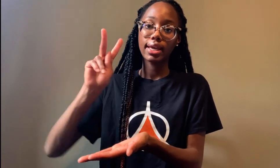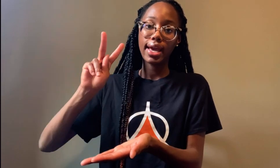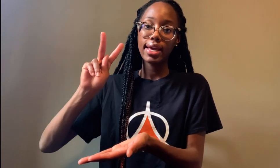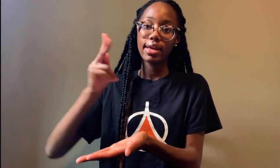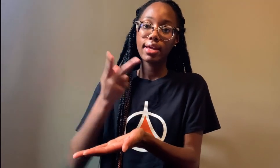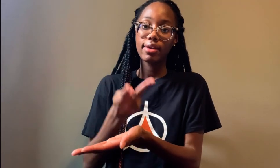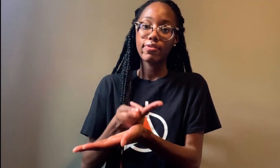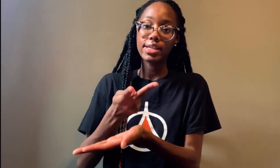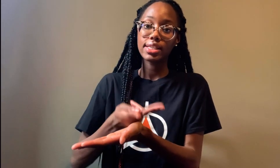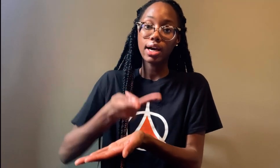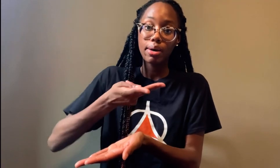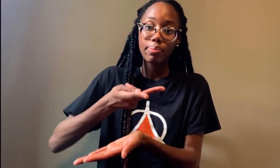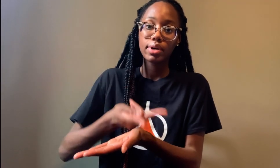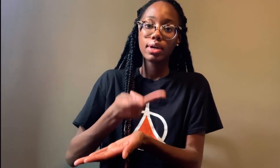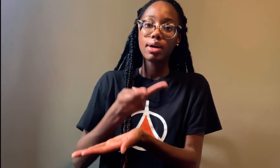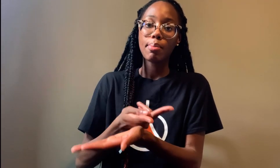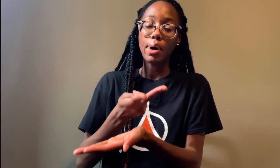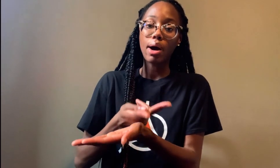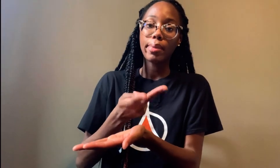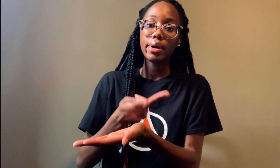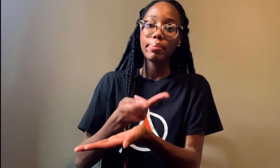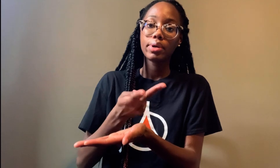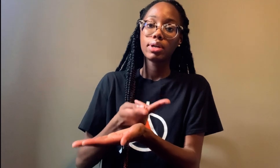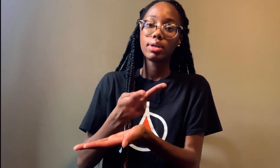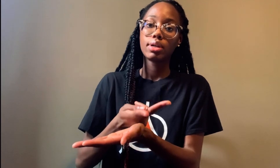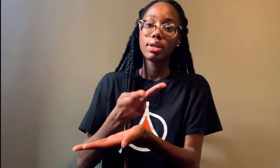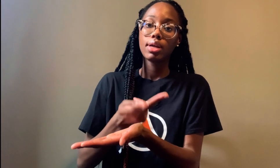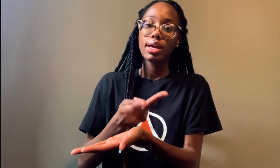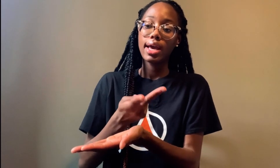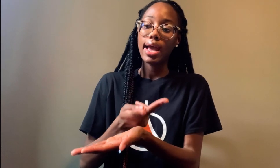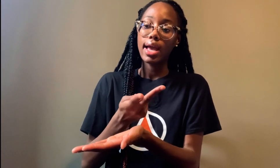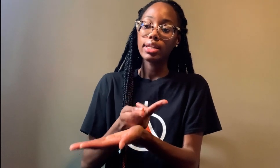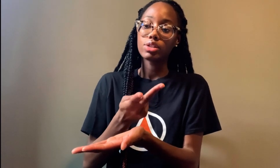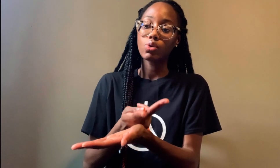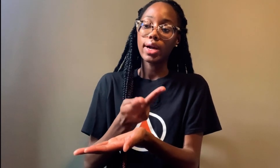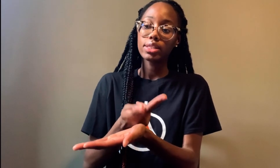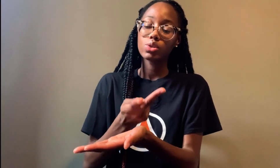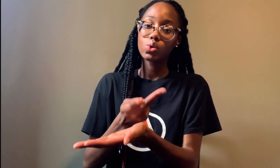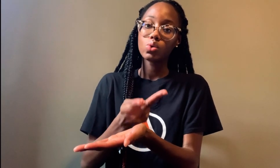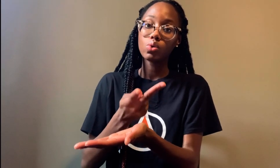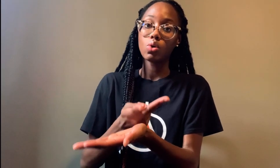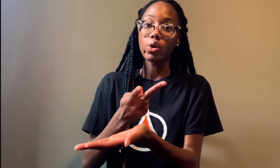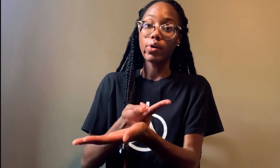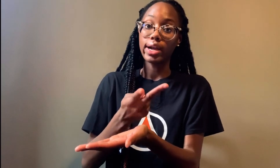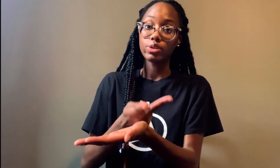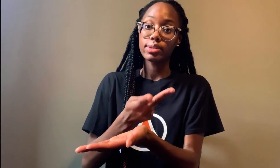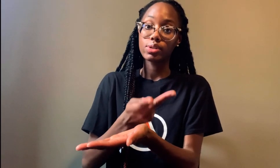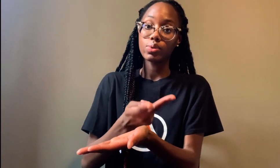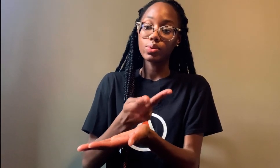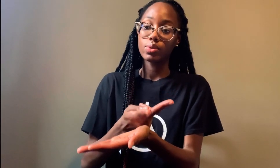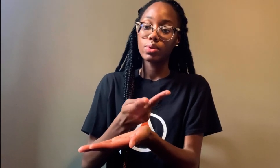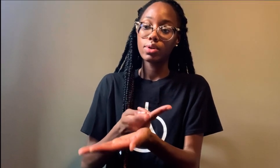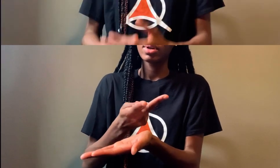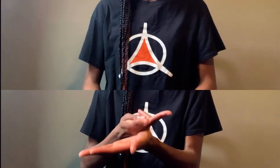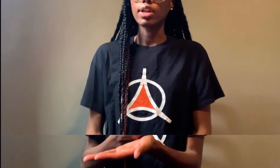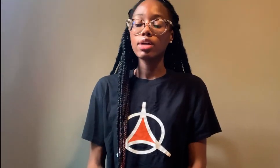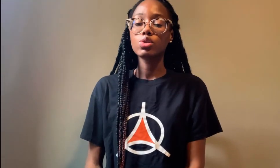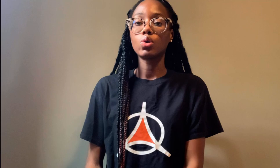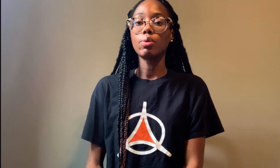K facing up, palm up, and it's grad school or graduate school. For law school,